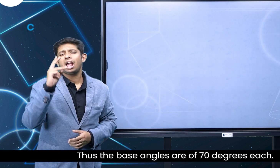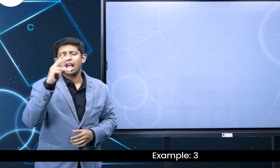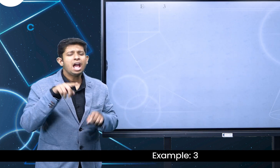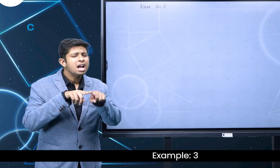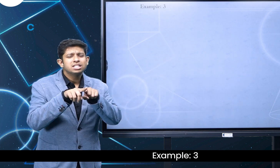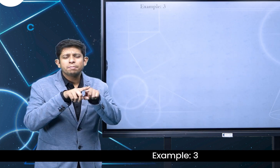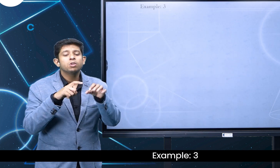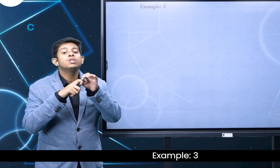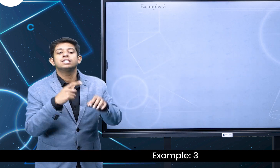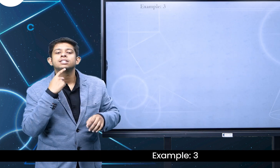Example 3.